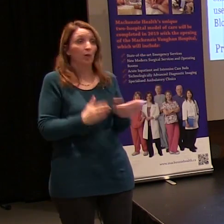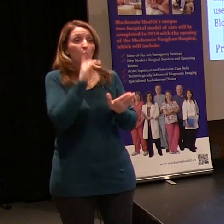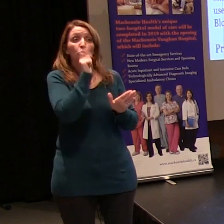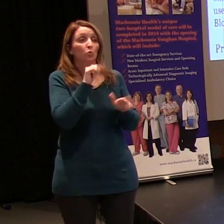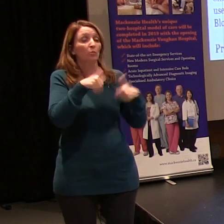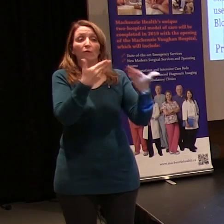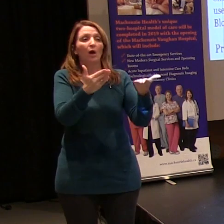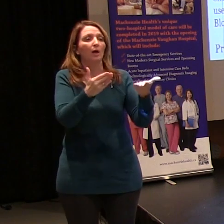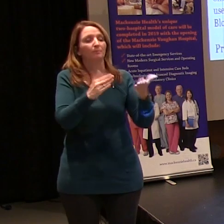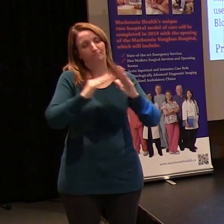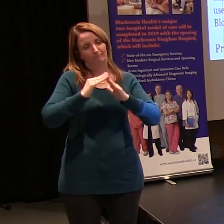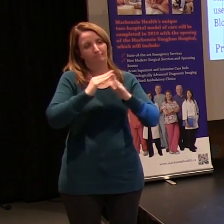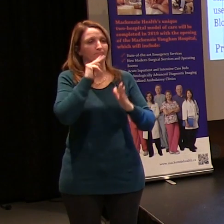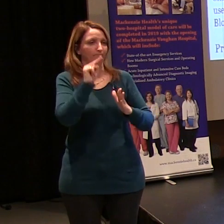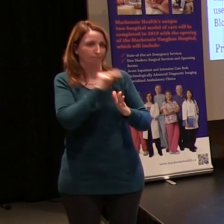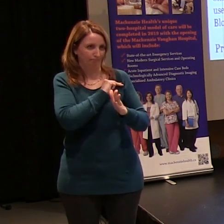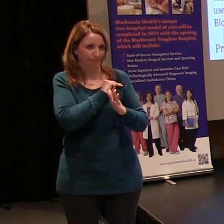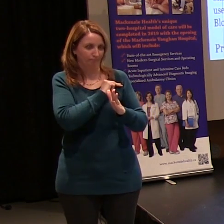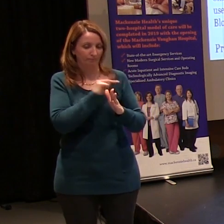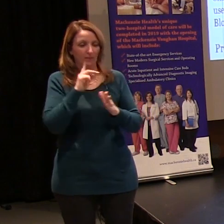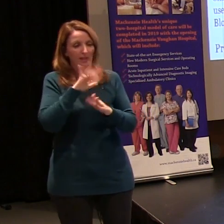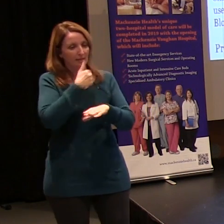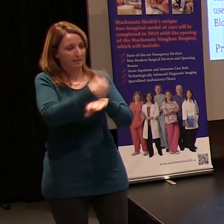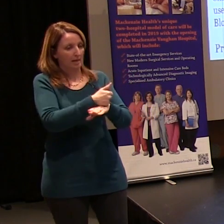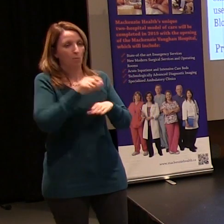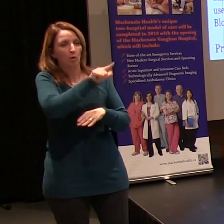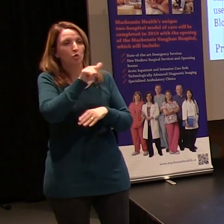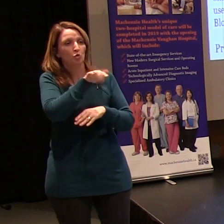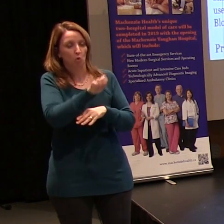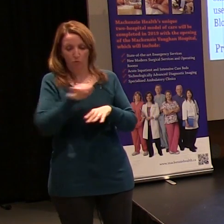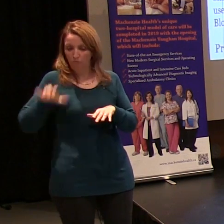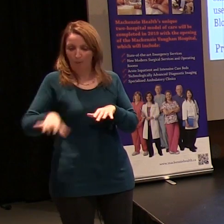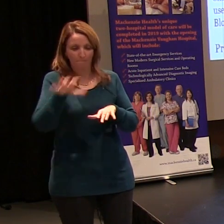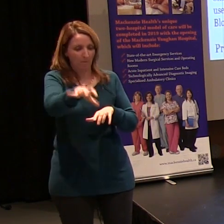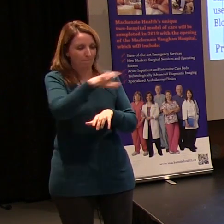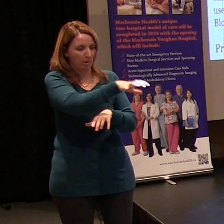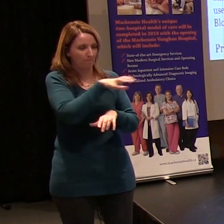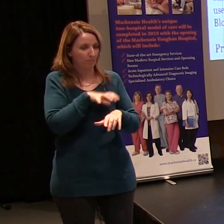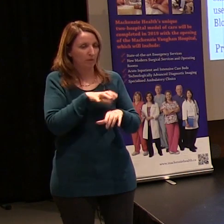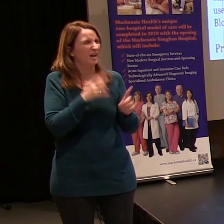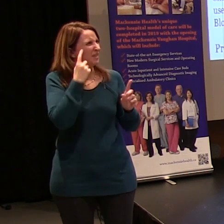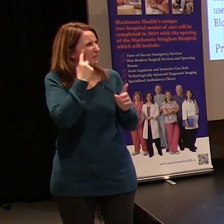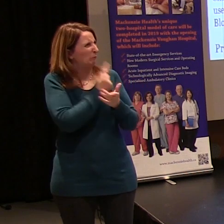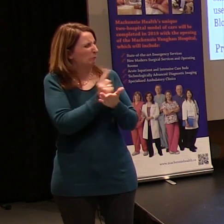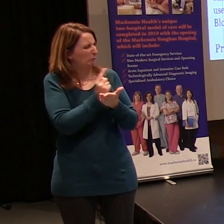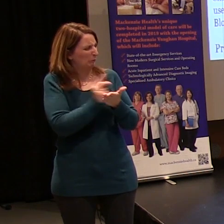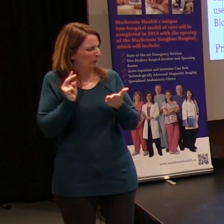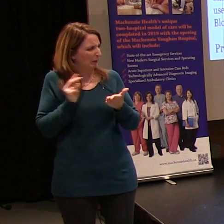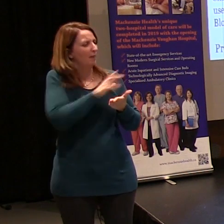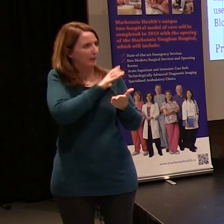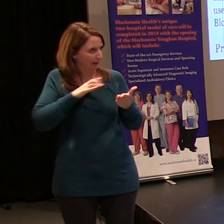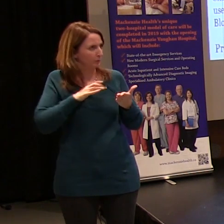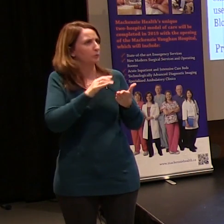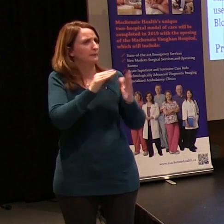that creating the main zones on the site, and this plan was approved by the council a couple of weeks ago. And really what